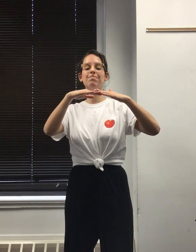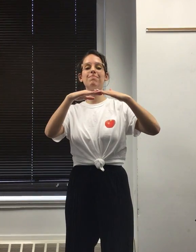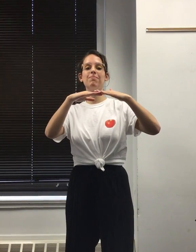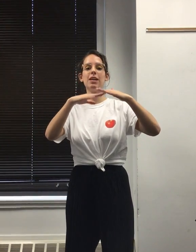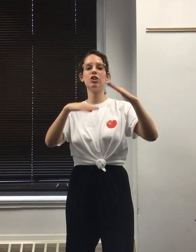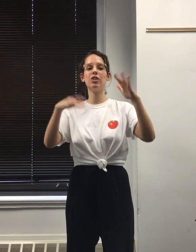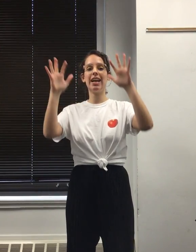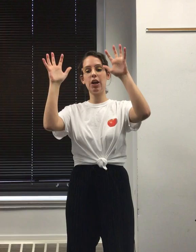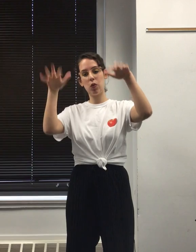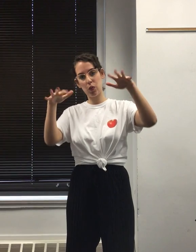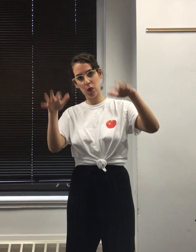saturated.